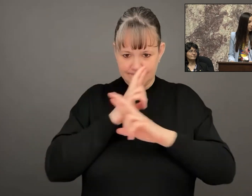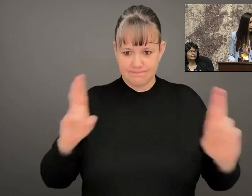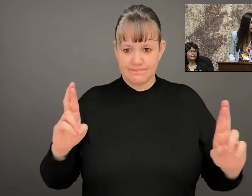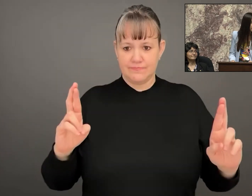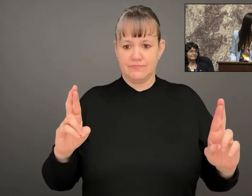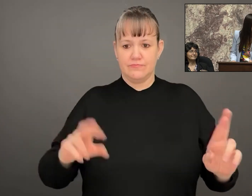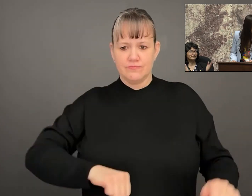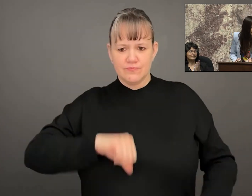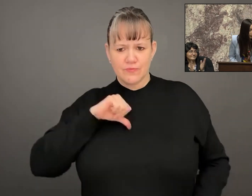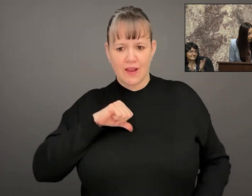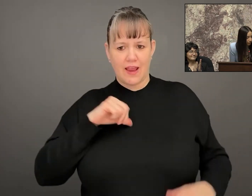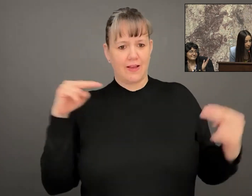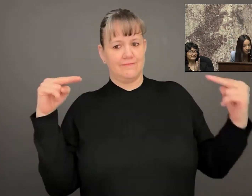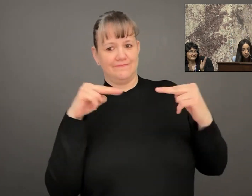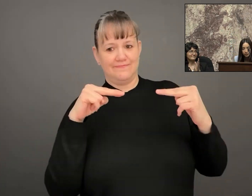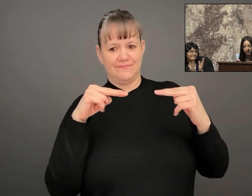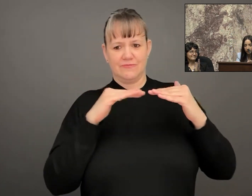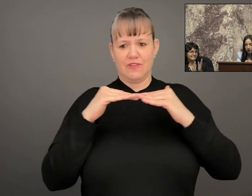Honourable Speaker.